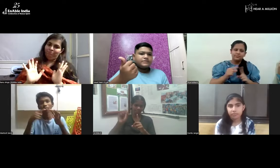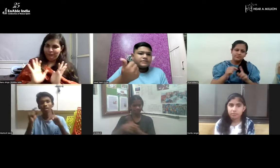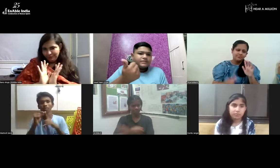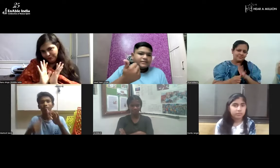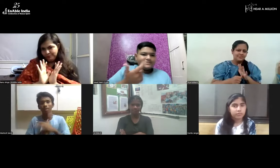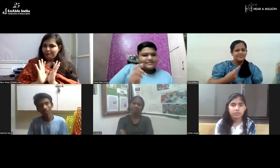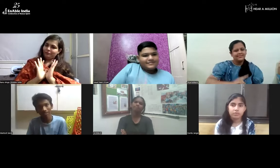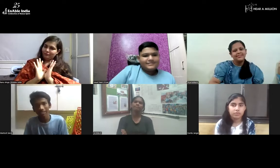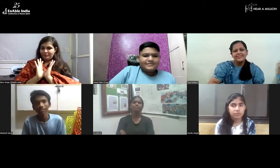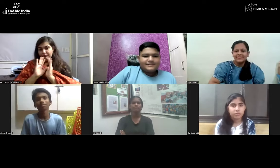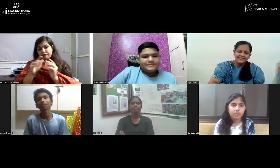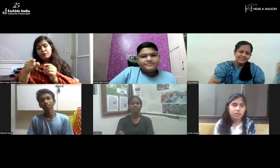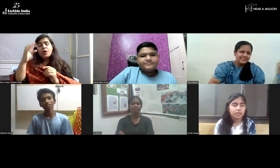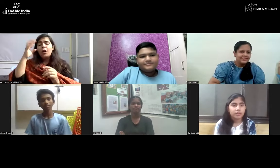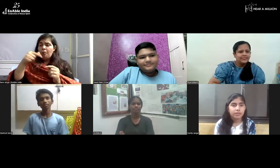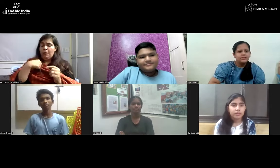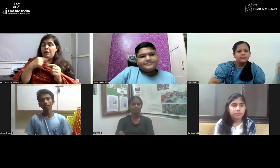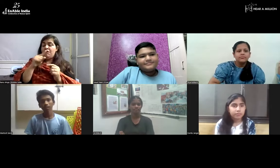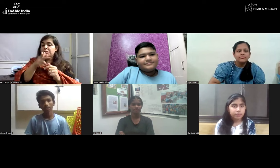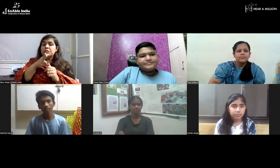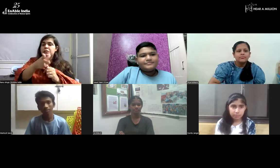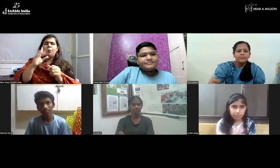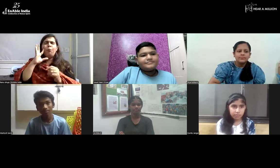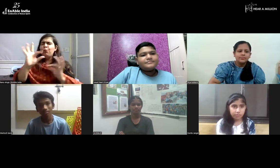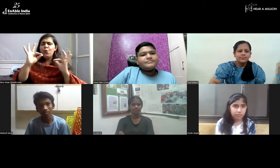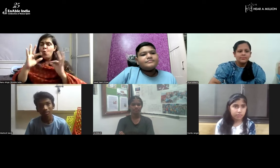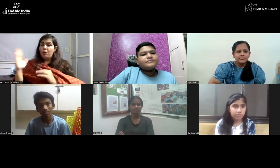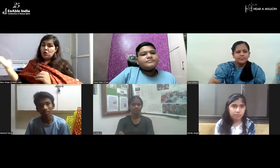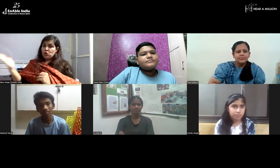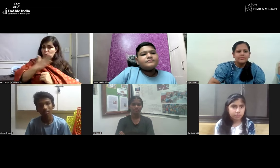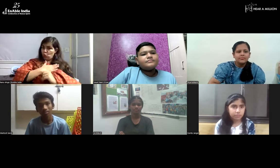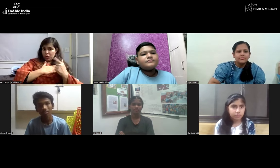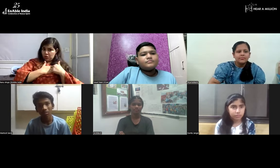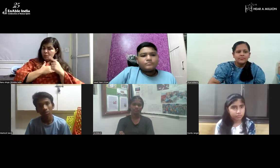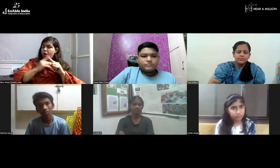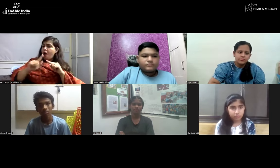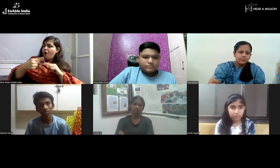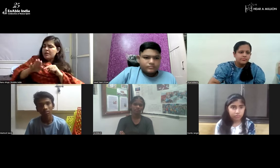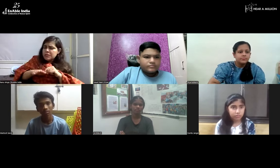you. We have a third question now.